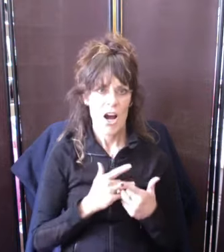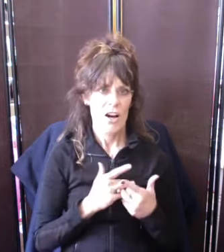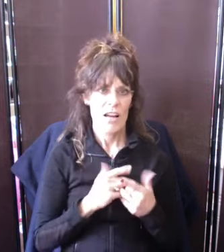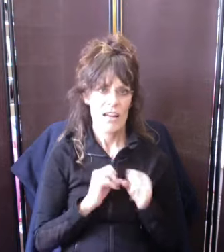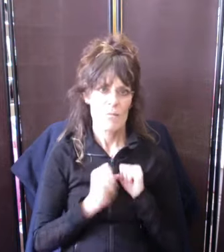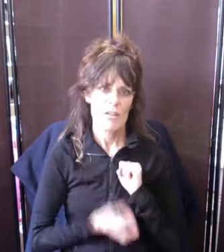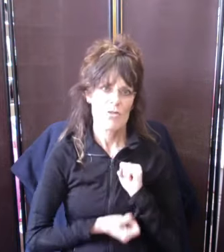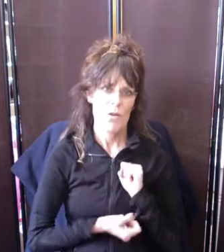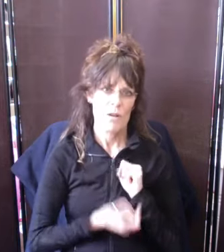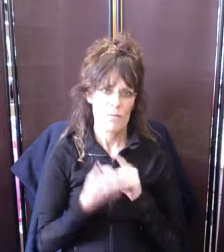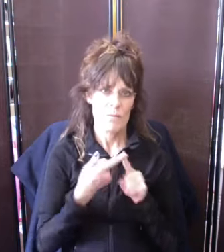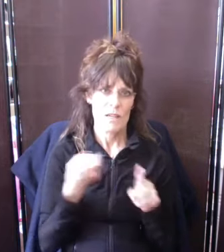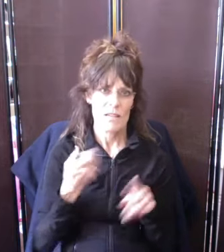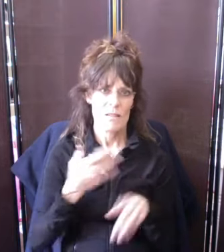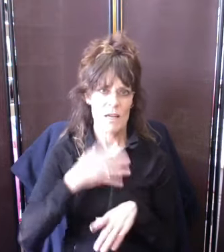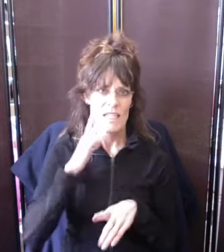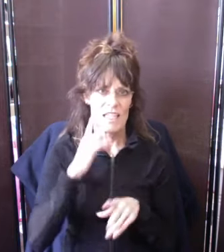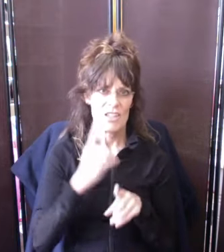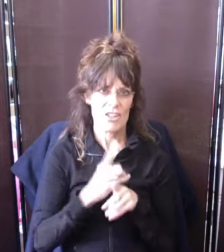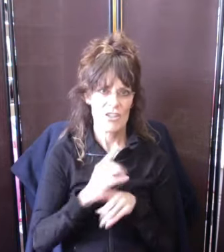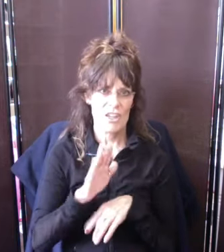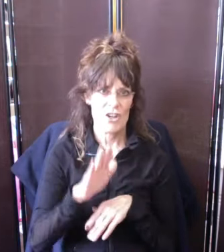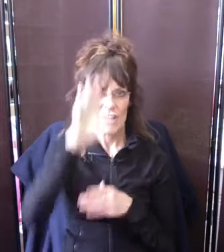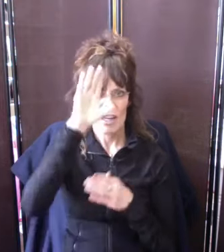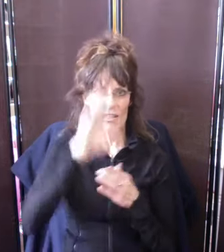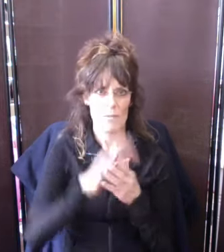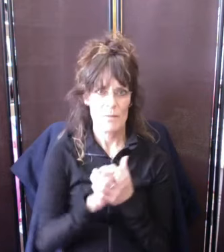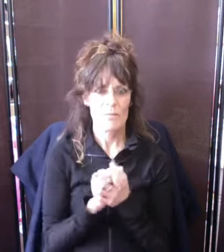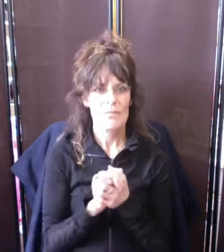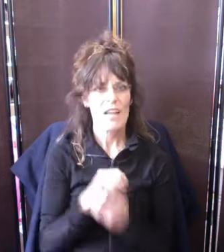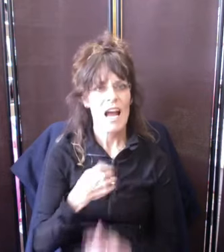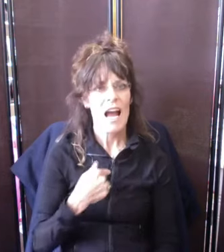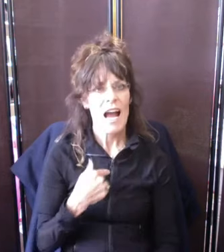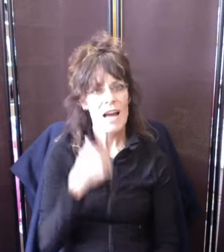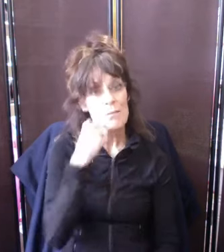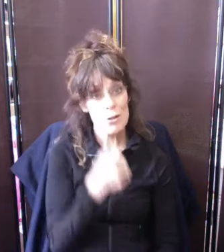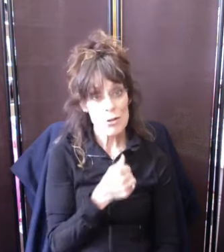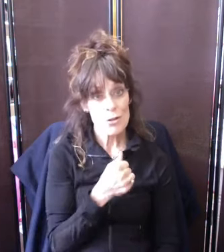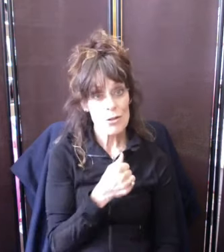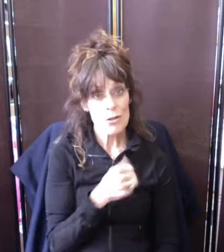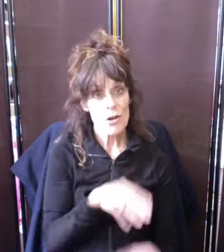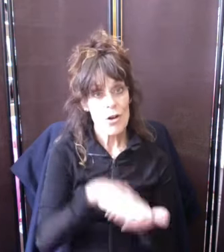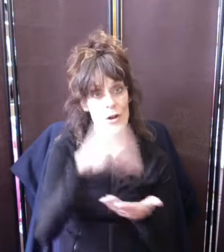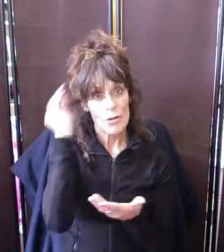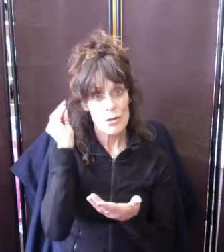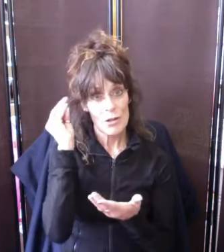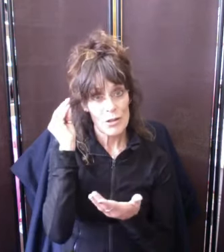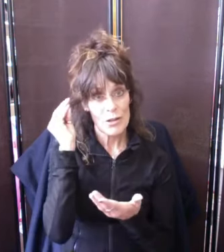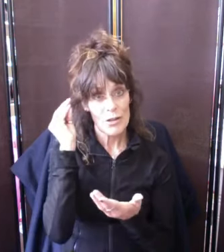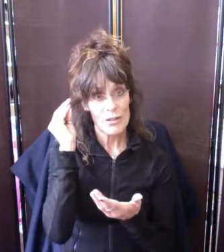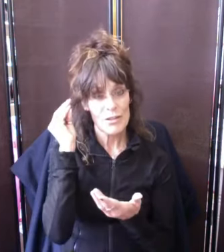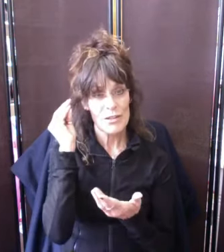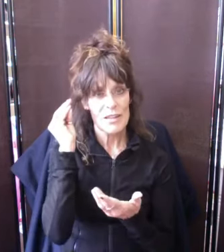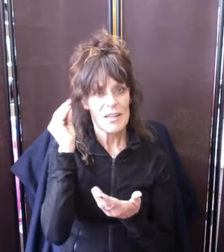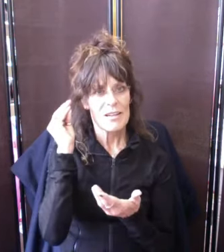wouldn't have happened. It wouldn't have happened. I am a girl who learns by picking mortar out of her teeth. I don't know what that's about,